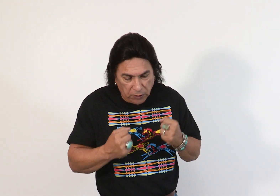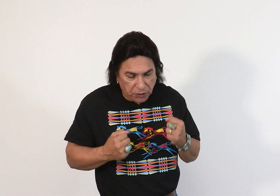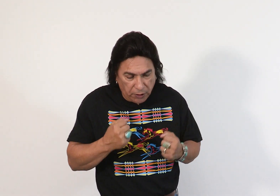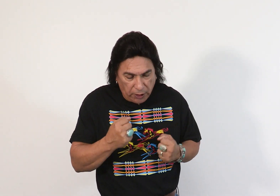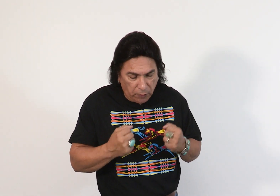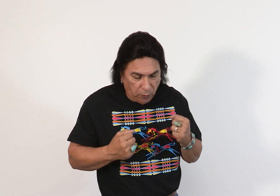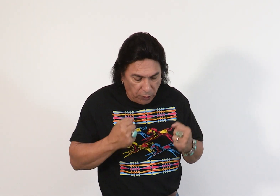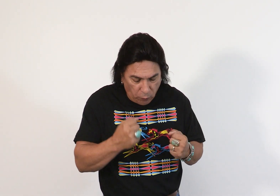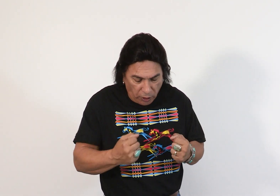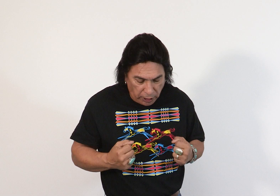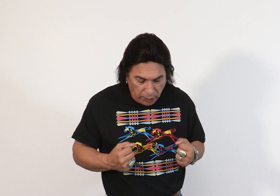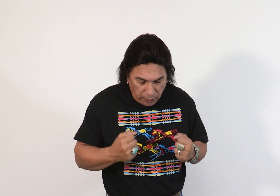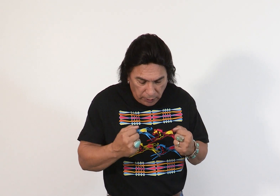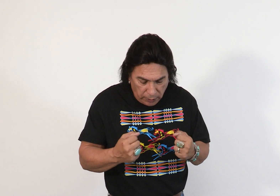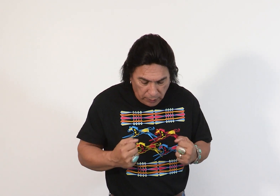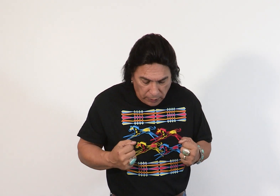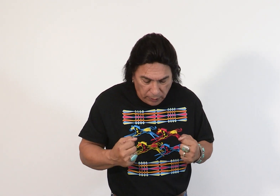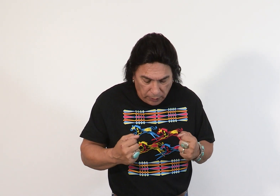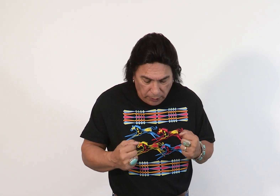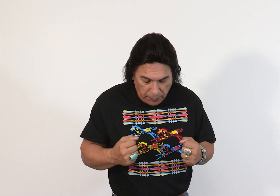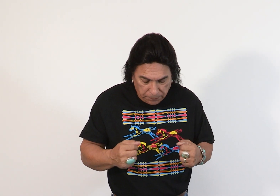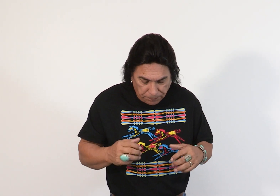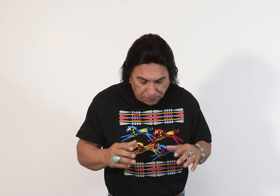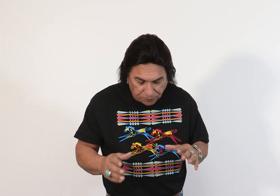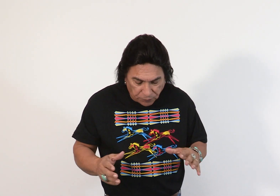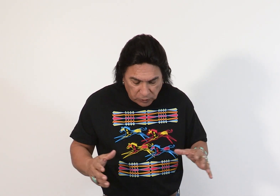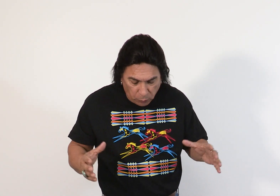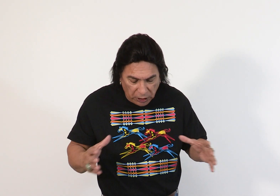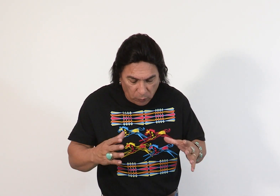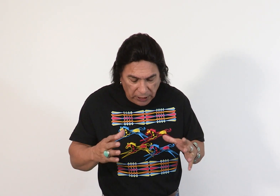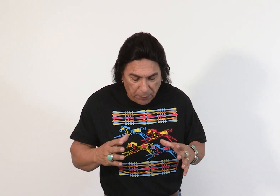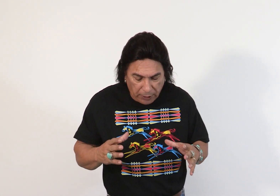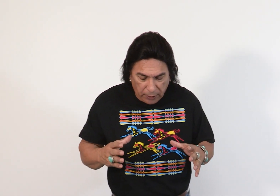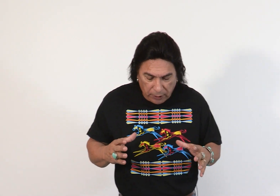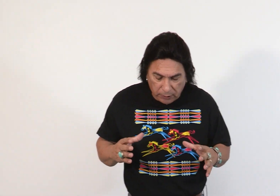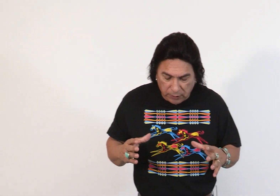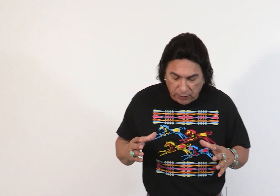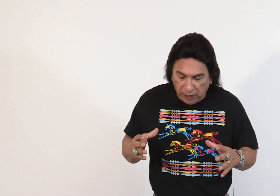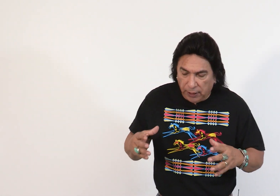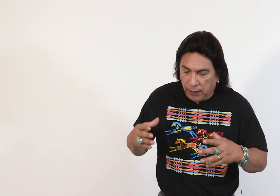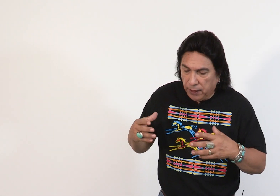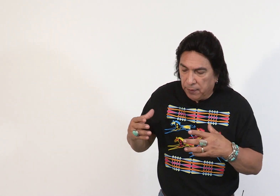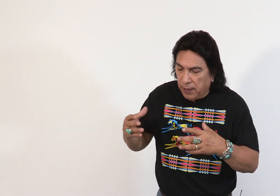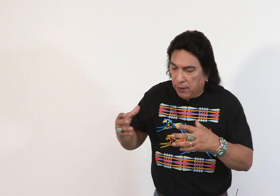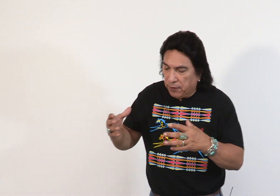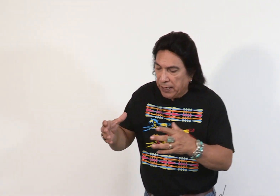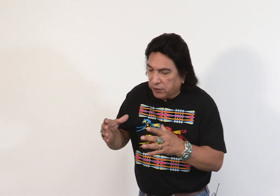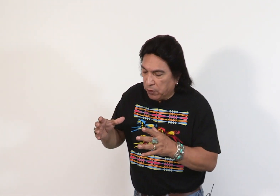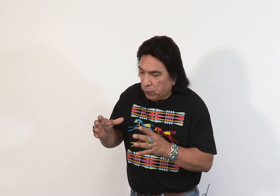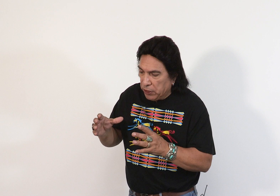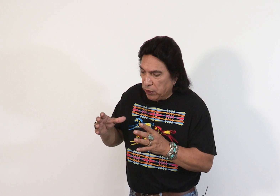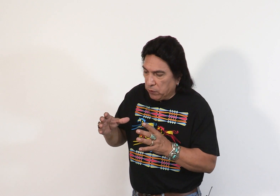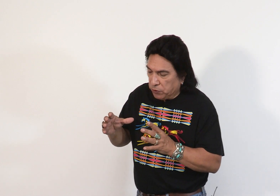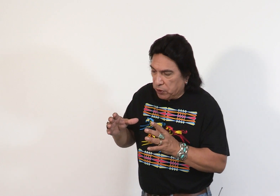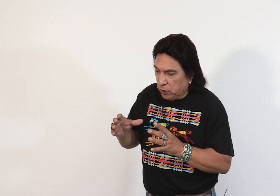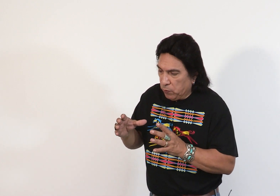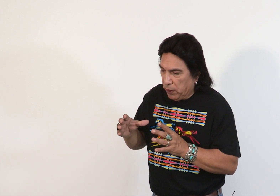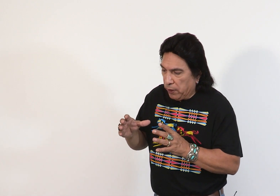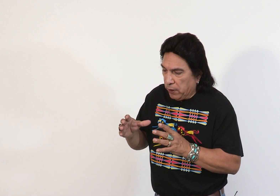used in running. So we don't limit little things that we use to